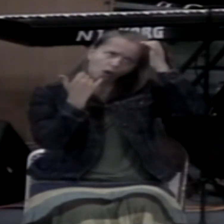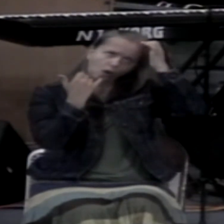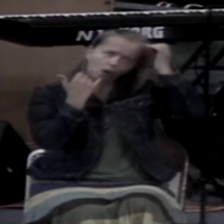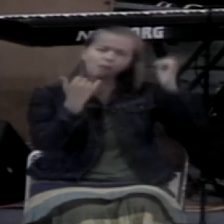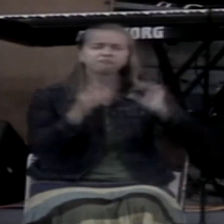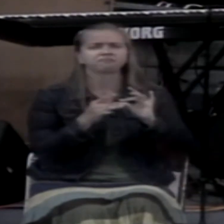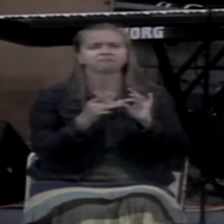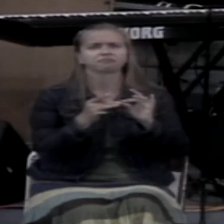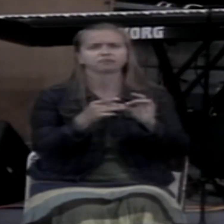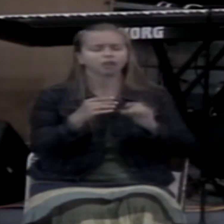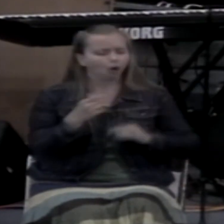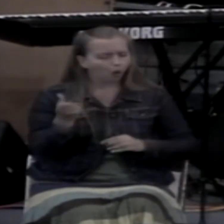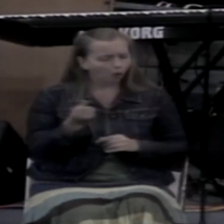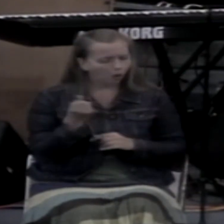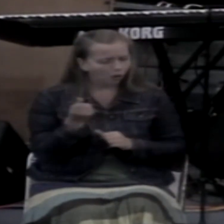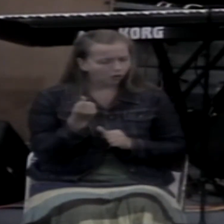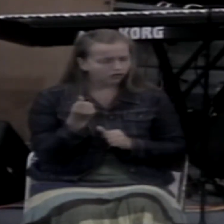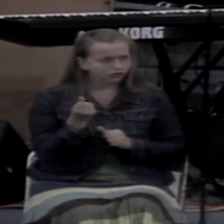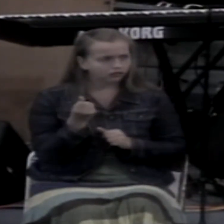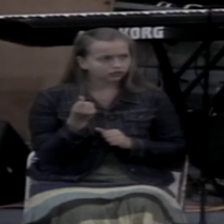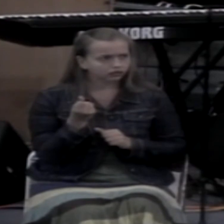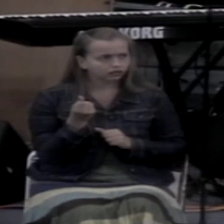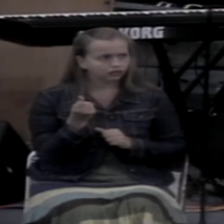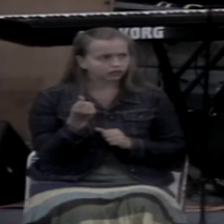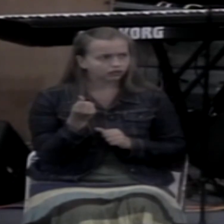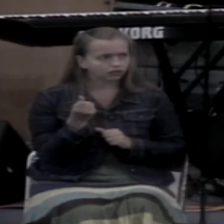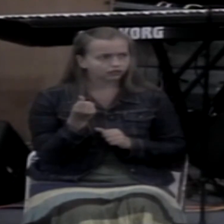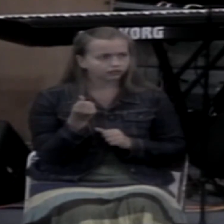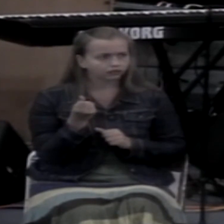You thought you could pray about anything, didn't you?